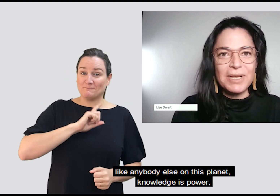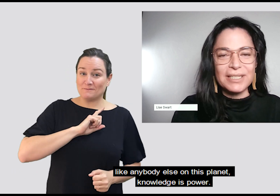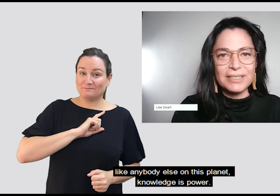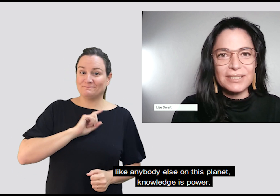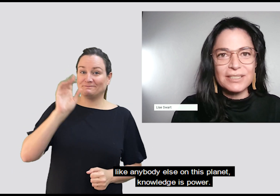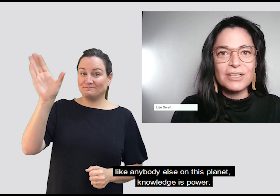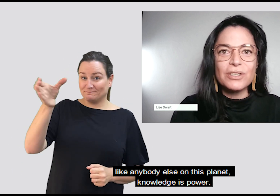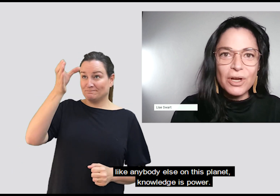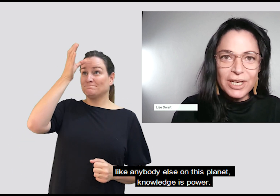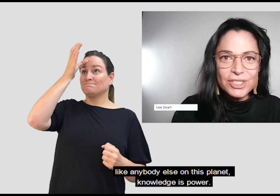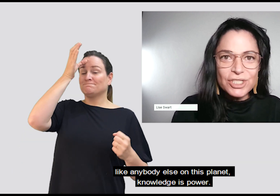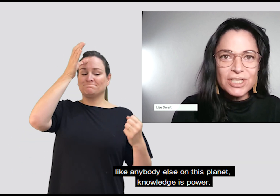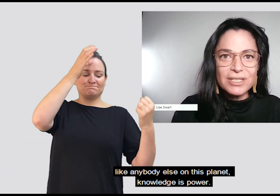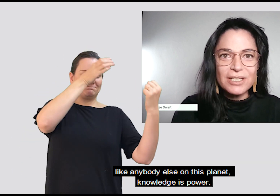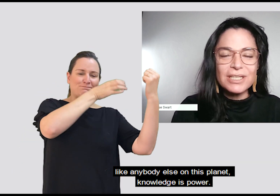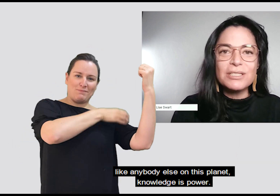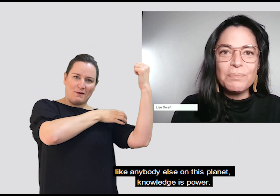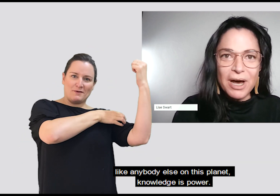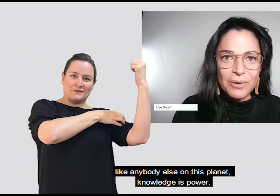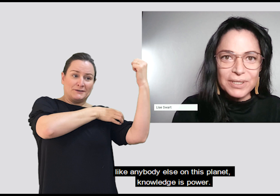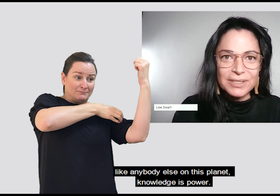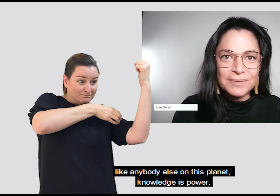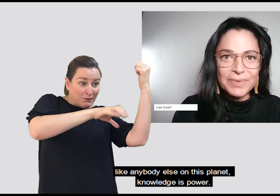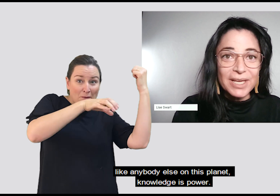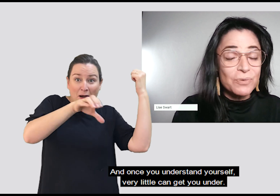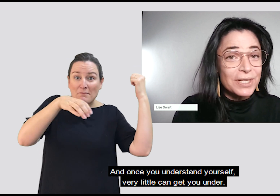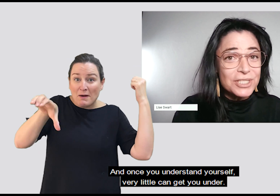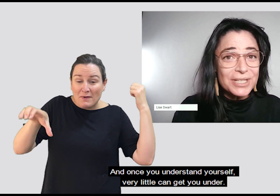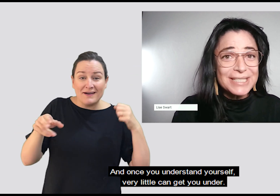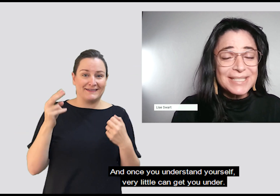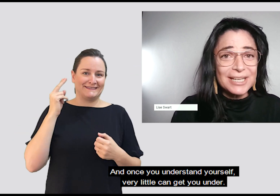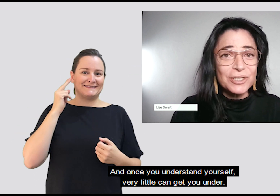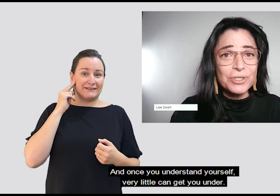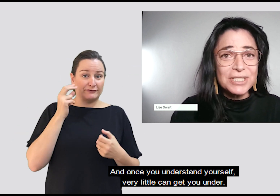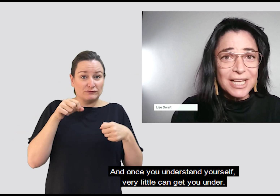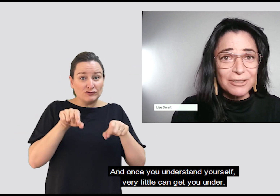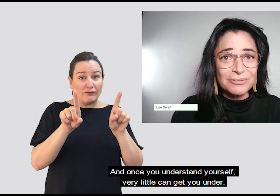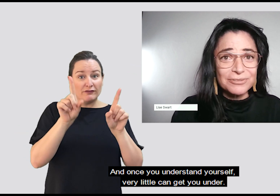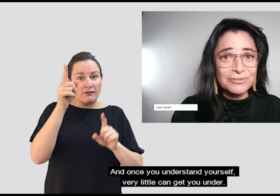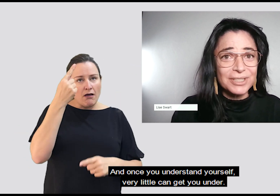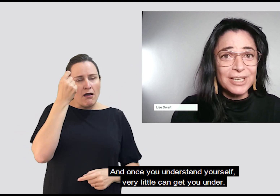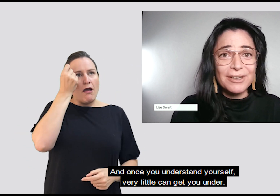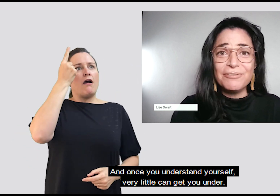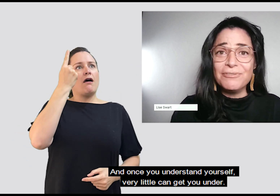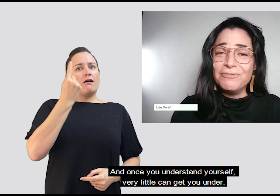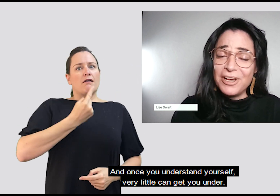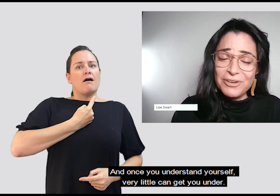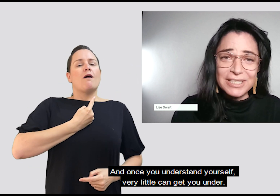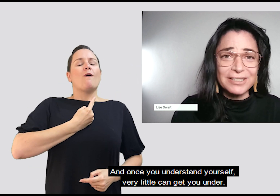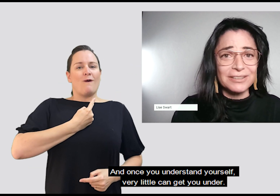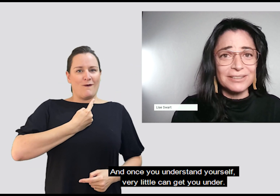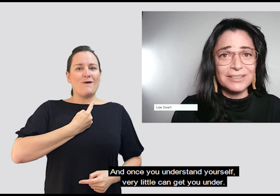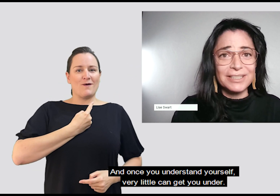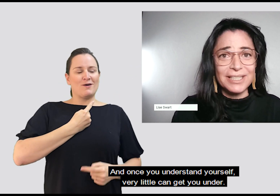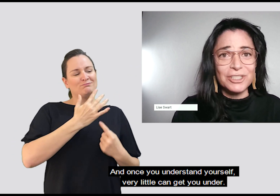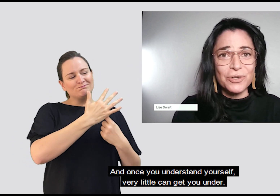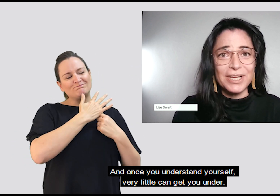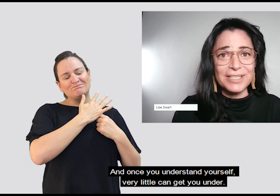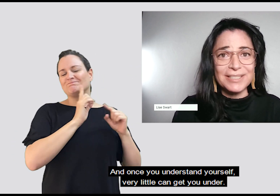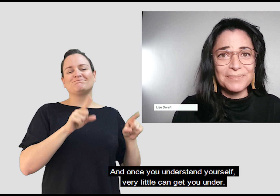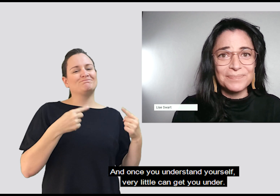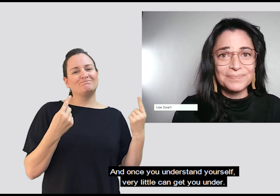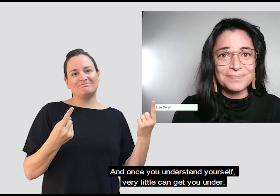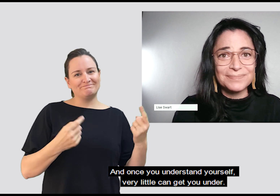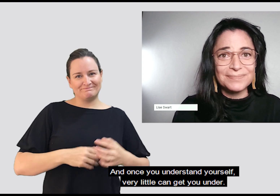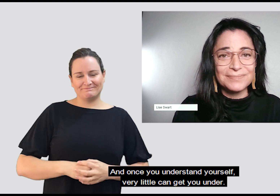else on this planet, knowledge is power. And once you understand yourself, very little can